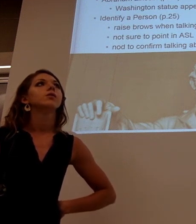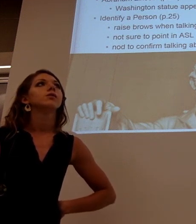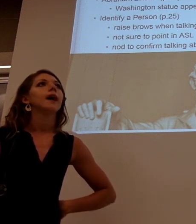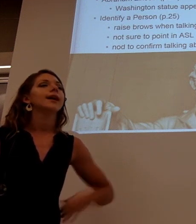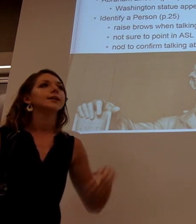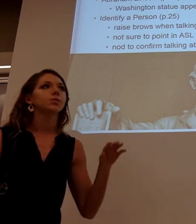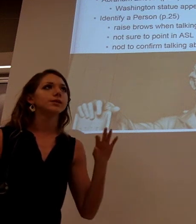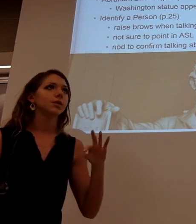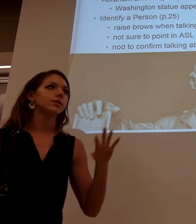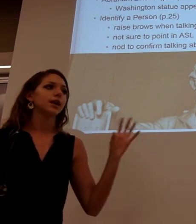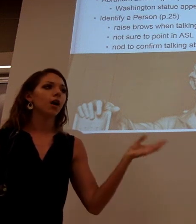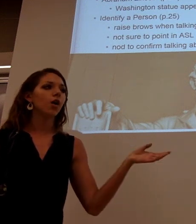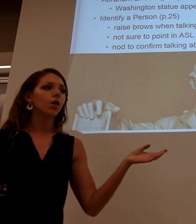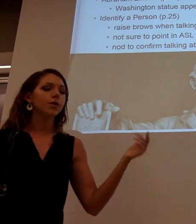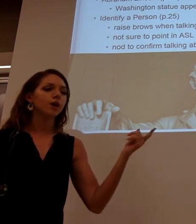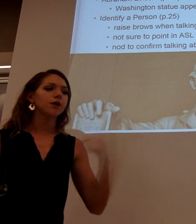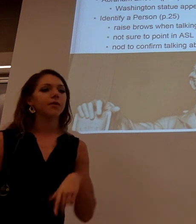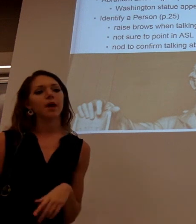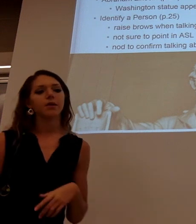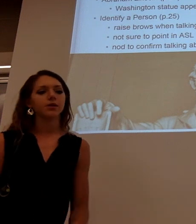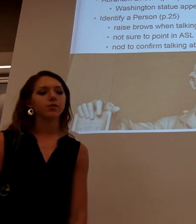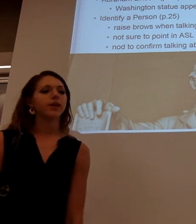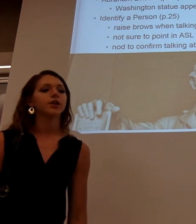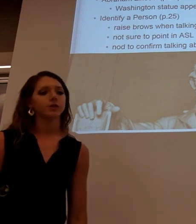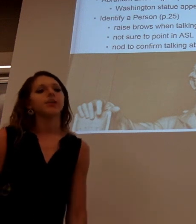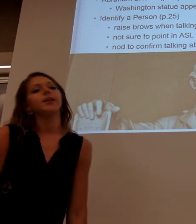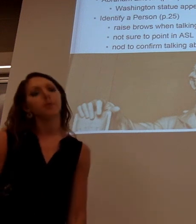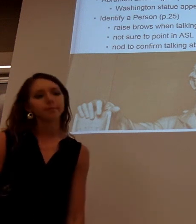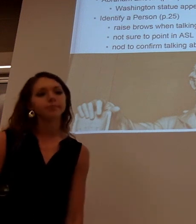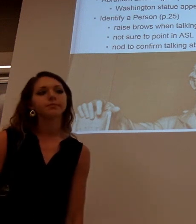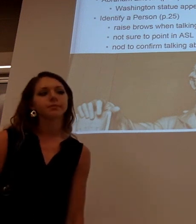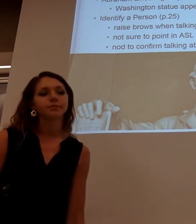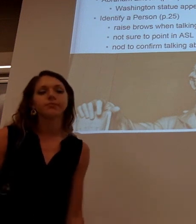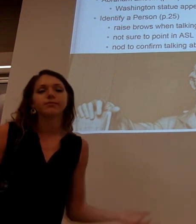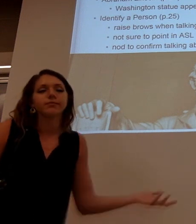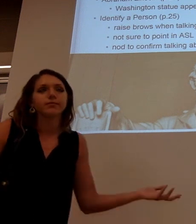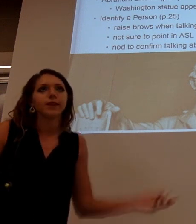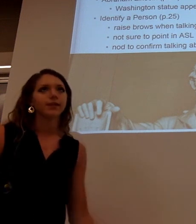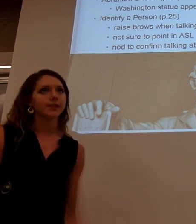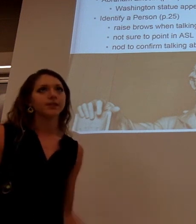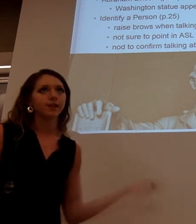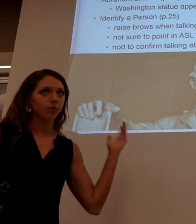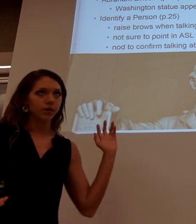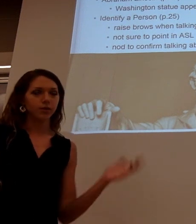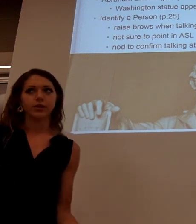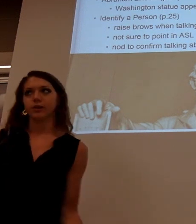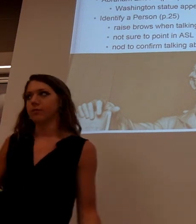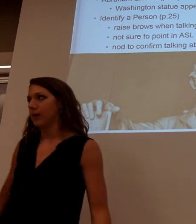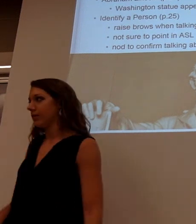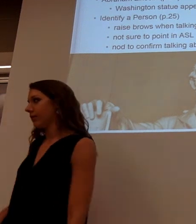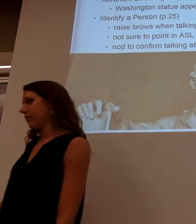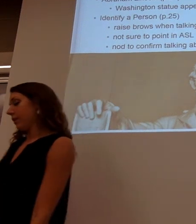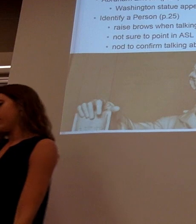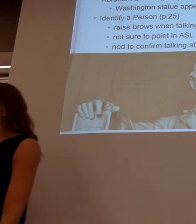So I guess when someone's like, oh, are we talking about that person over there? You're just like, no. That's a weird question, but it was